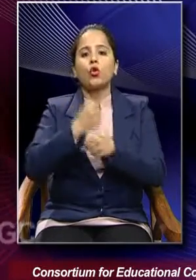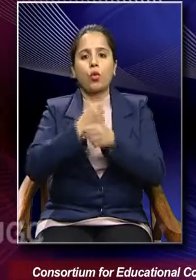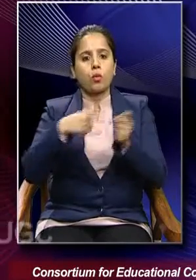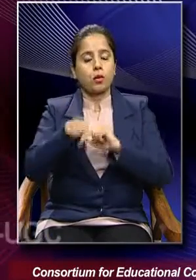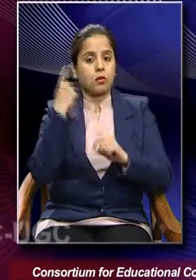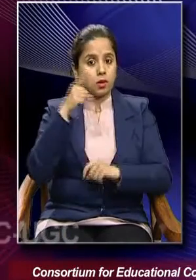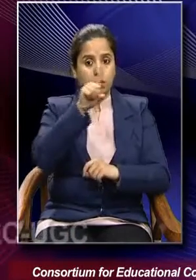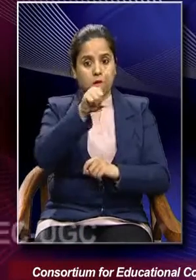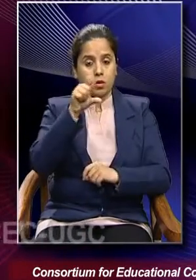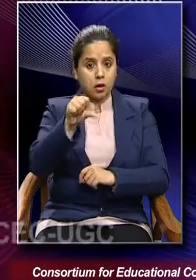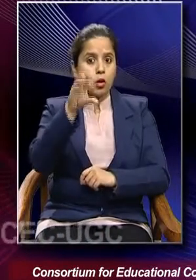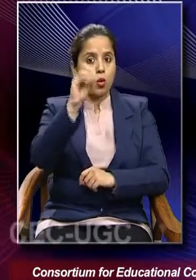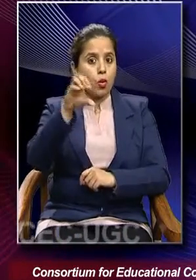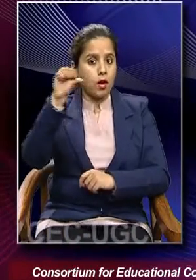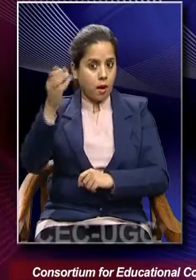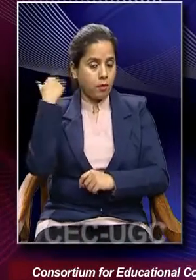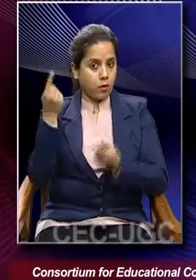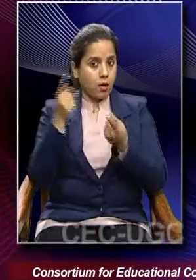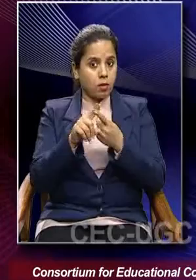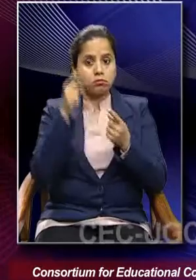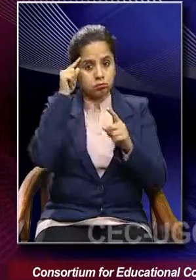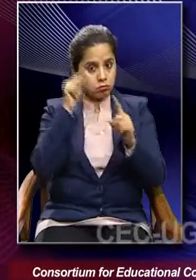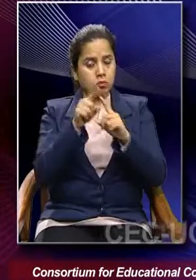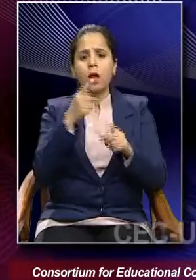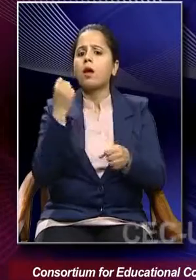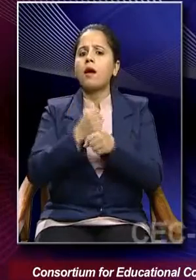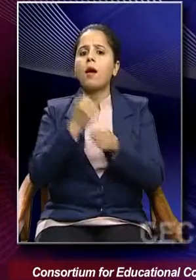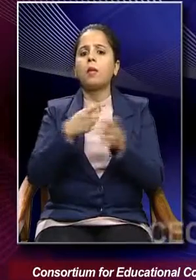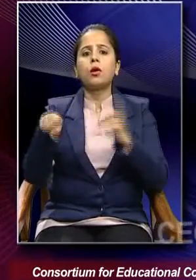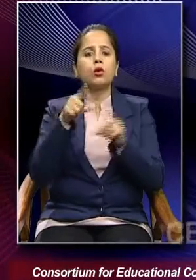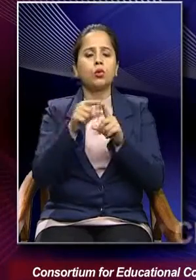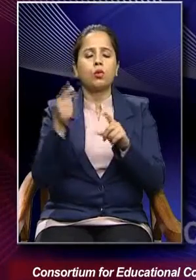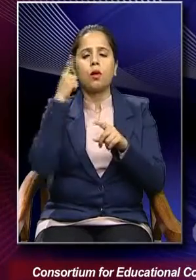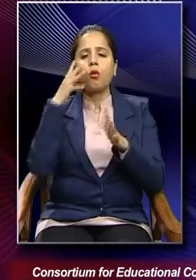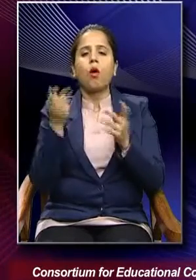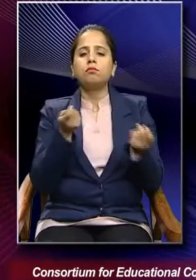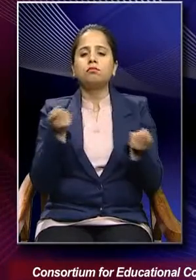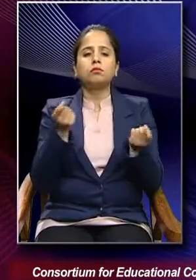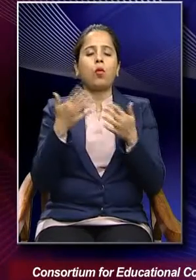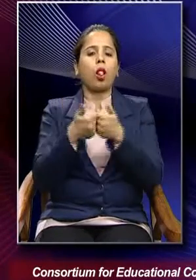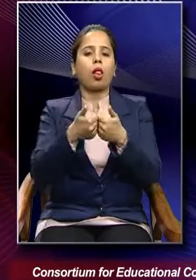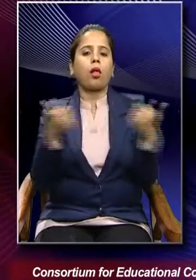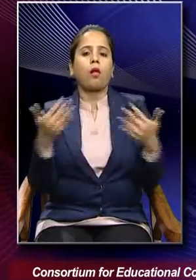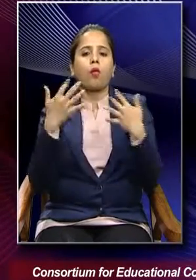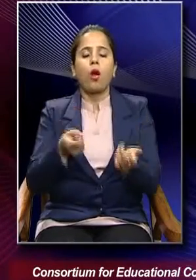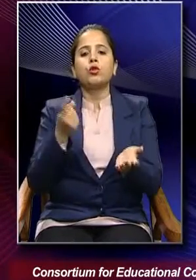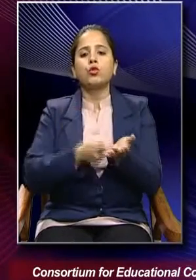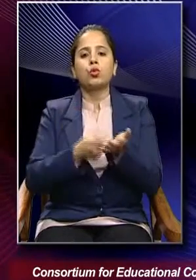in 1909 because the government was playing the game of divide and